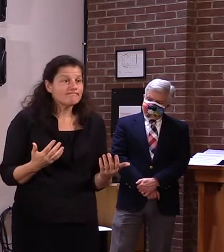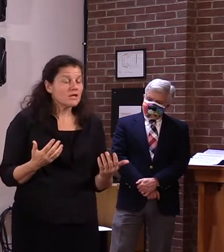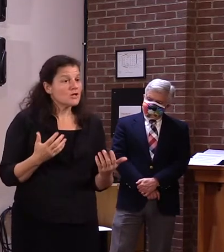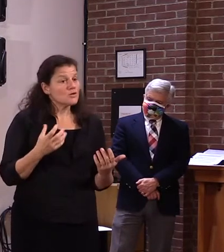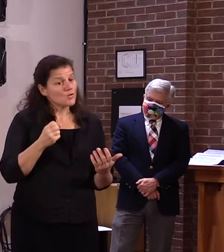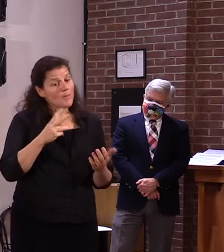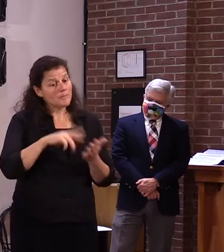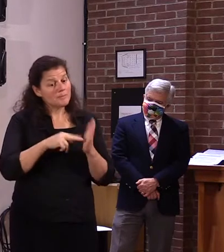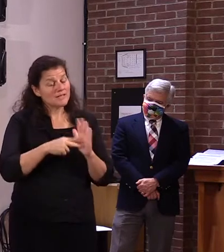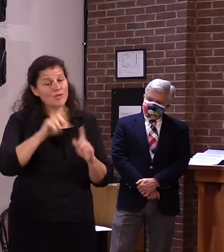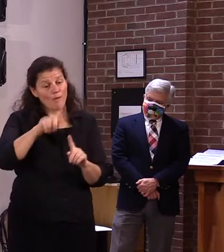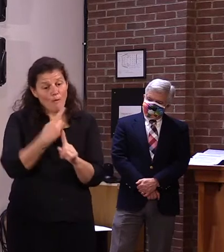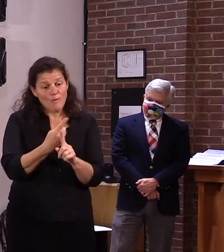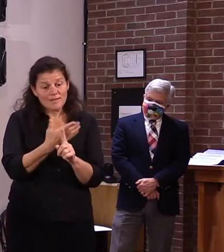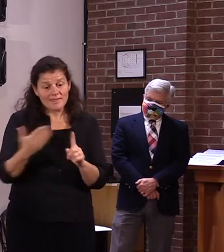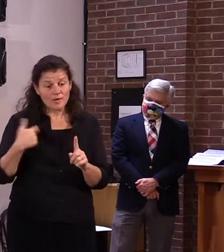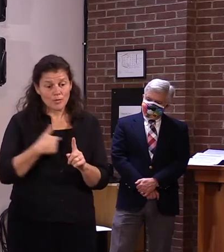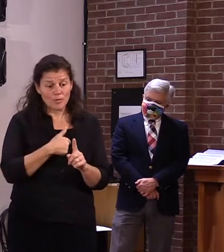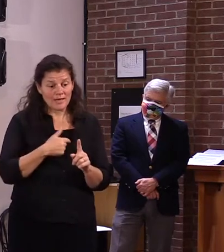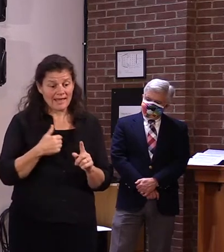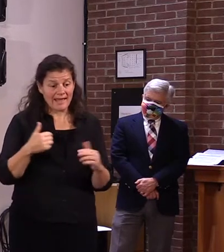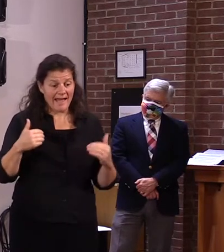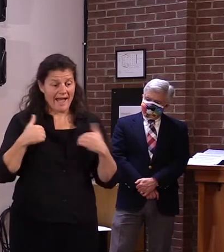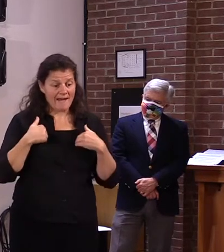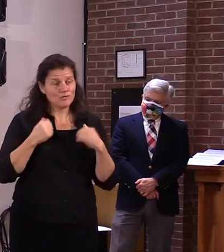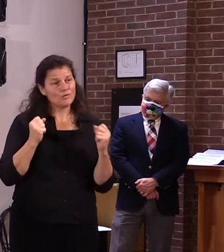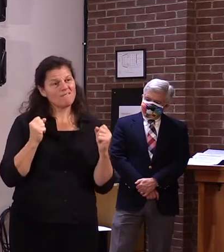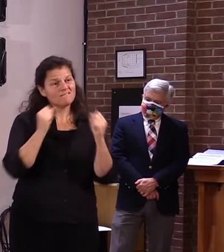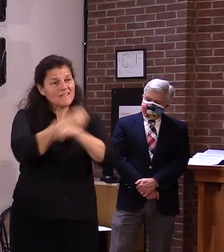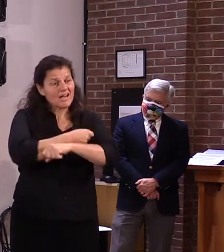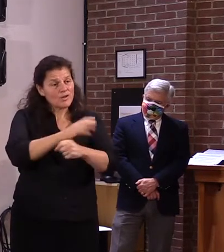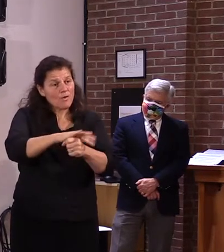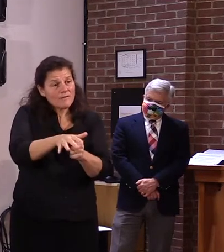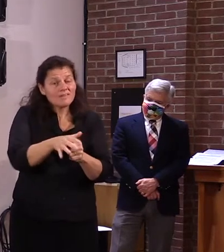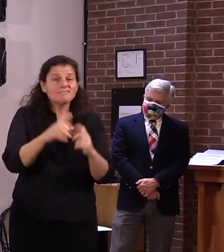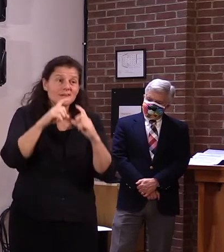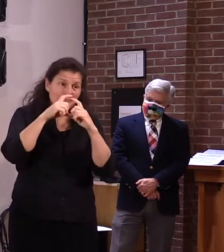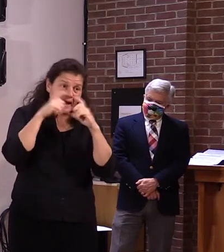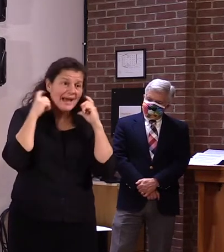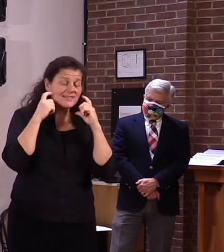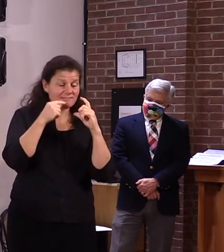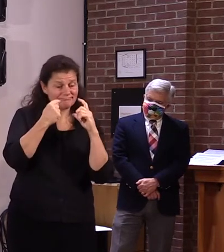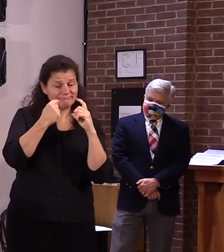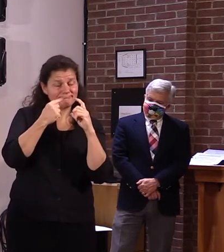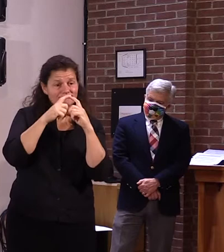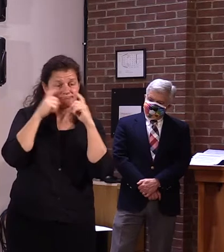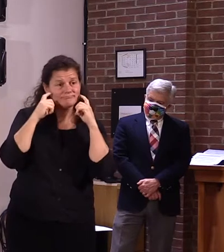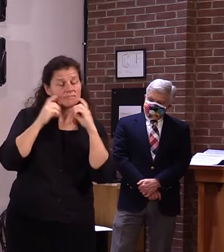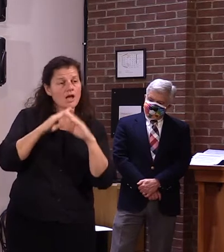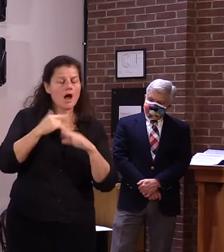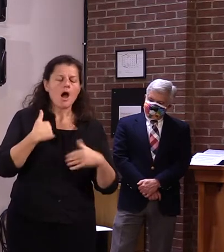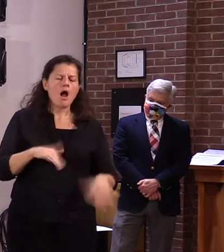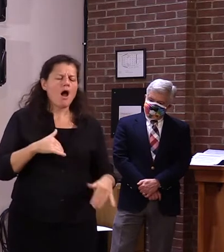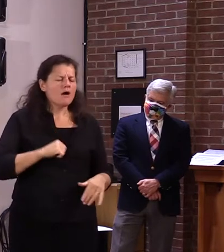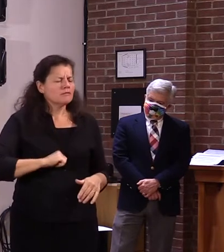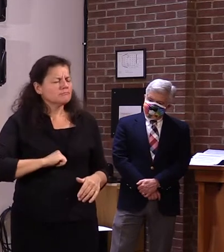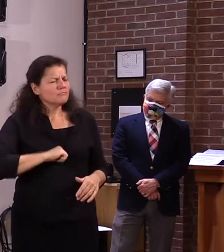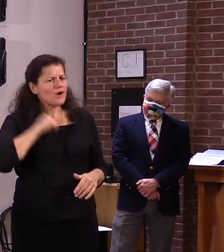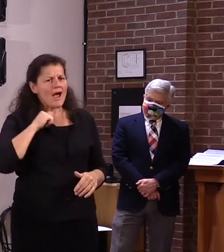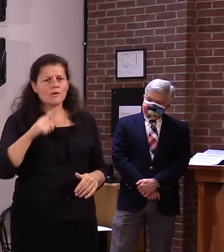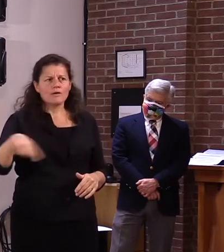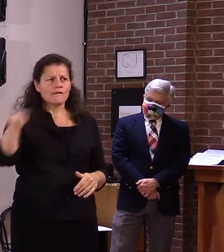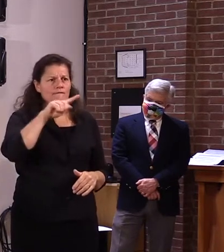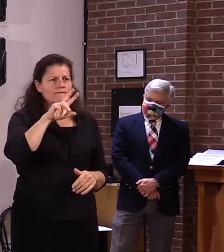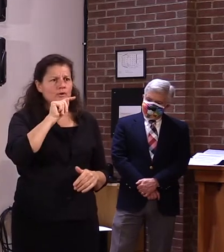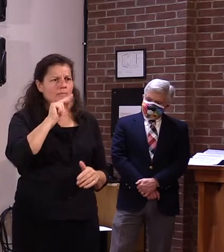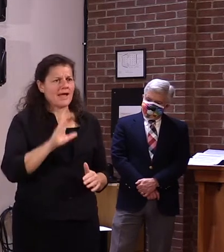it's really the only thing we have to fight this. So I'm extremely proud of Vermont for the way